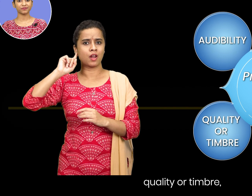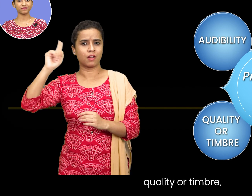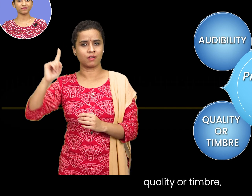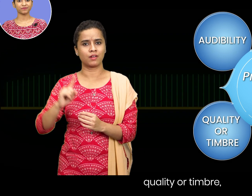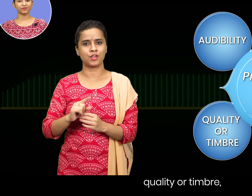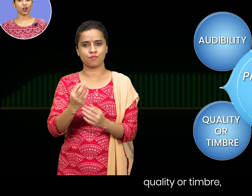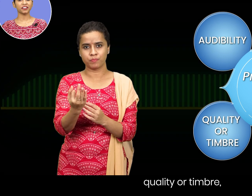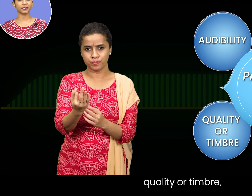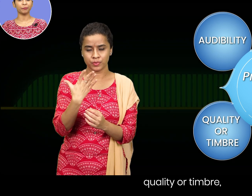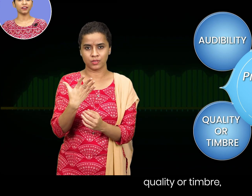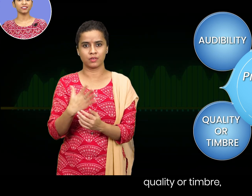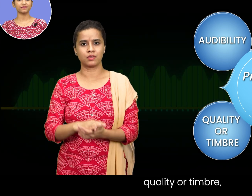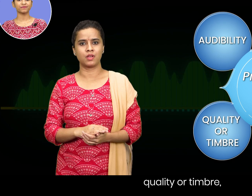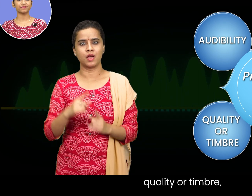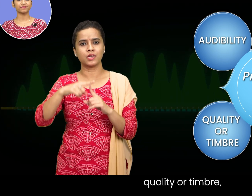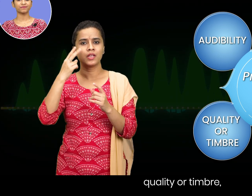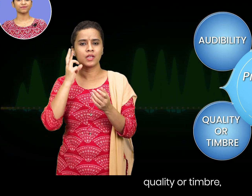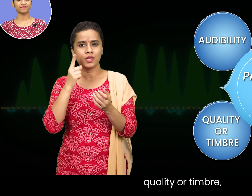quality or timbre,